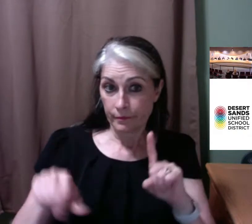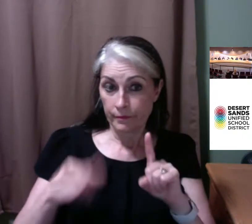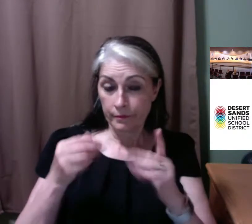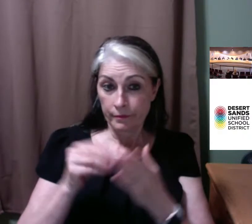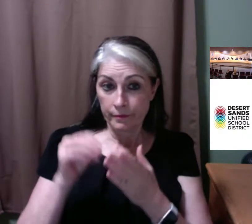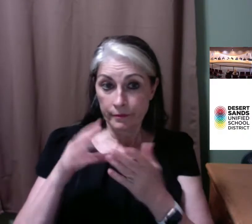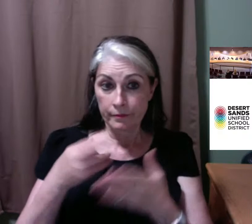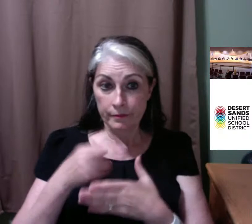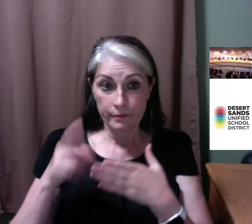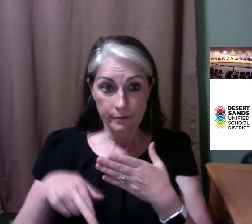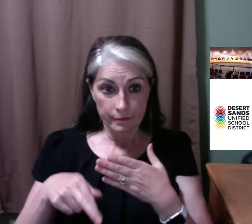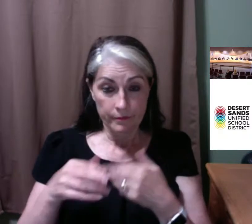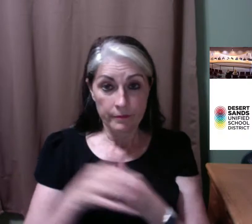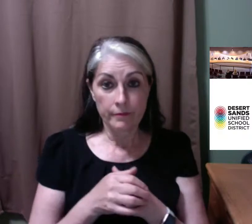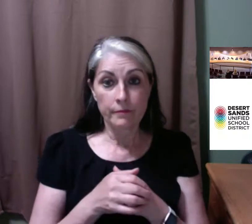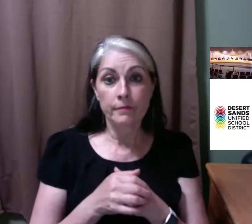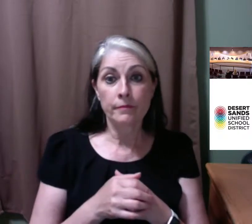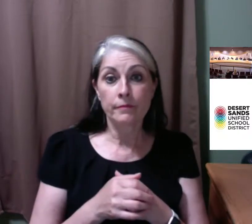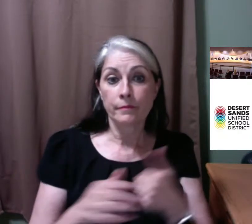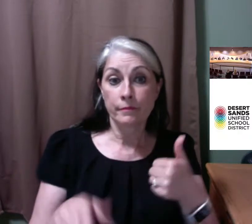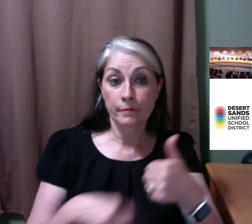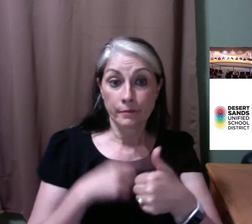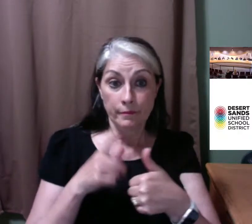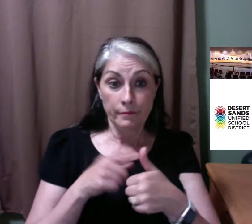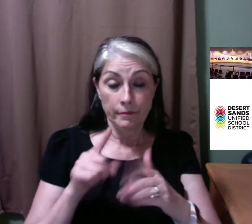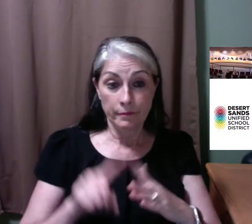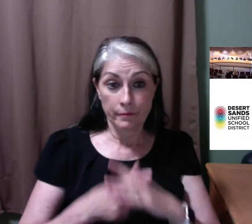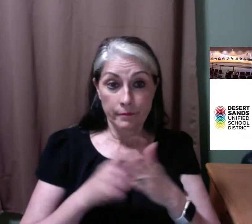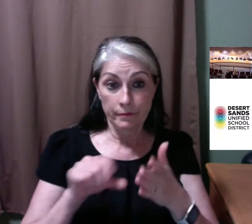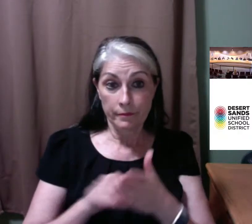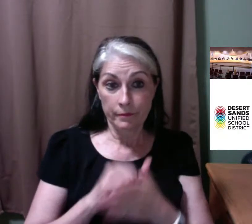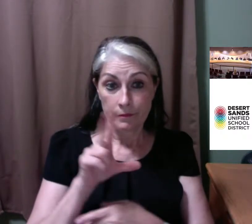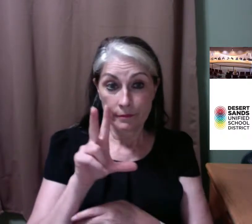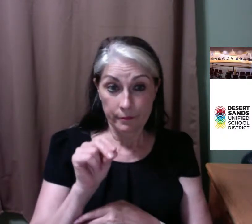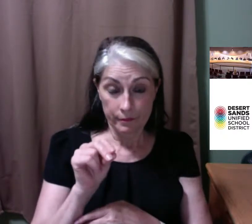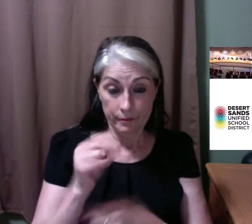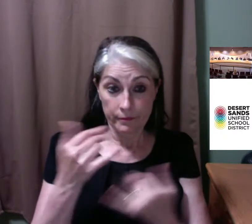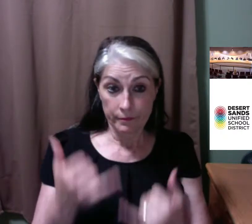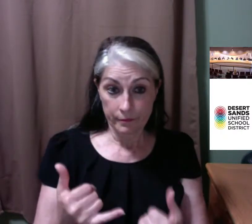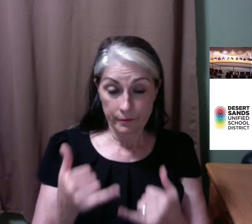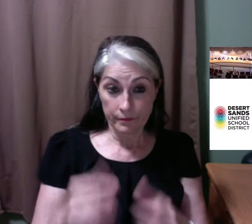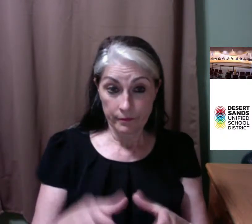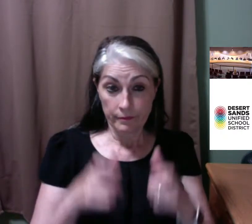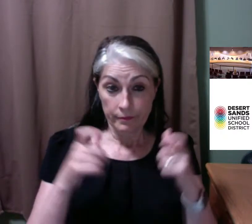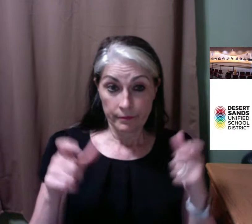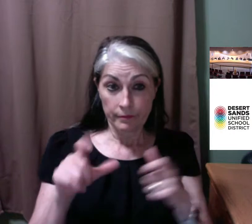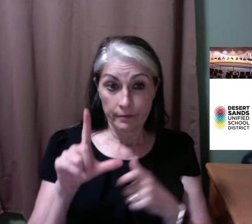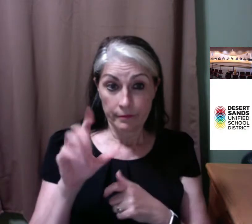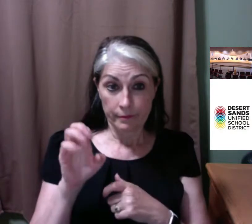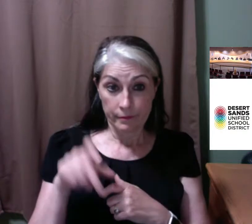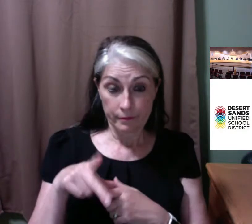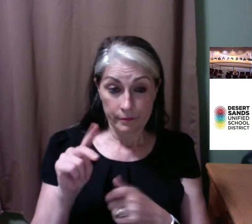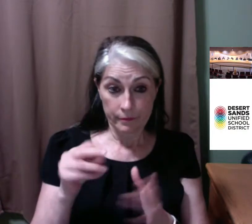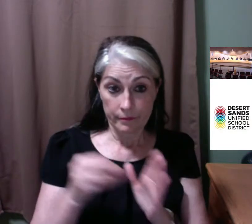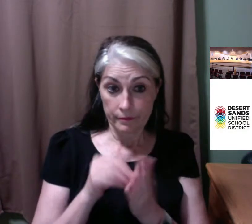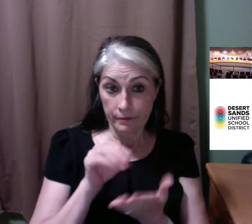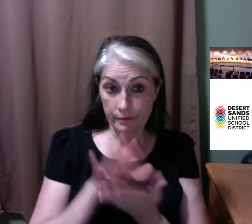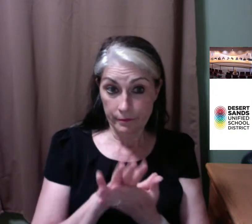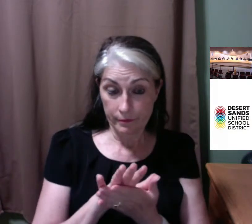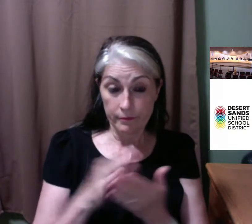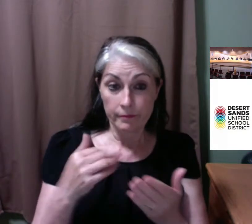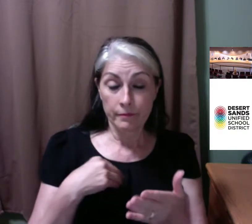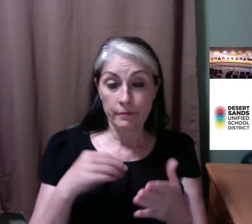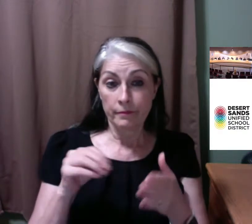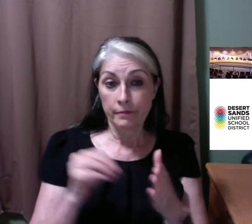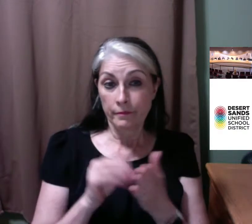pupil outcomes. Goal 1 begins on page 30. So now you're in your actual large LCAP document. And it's